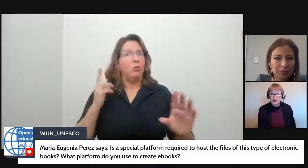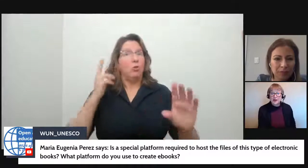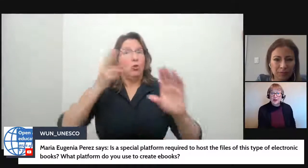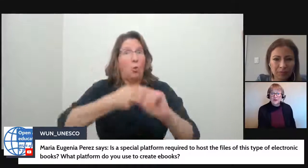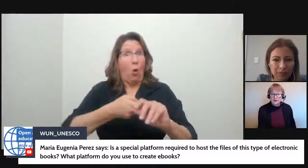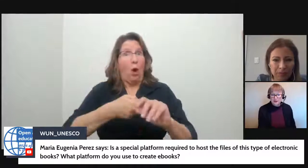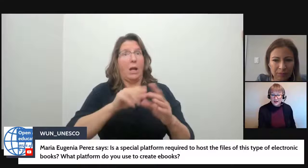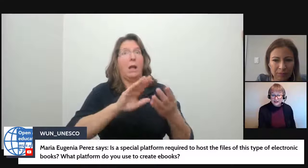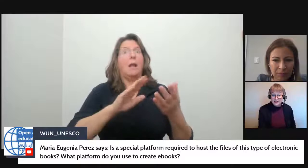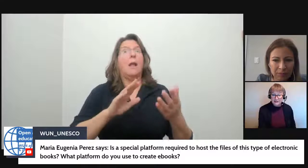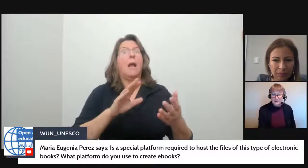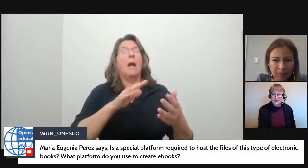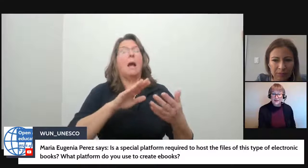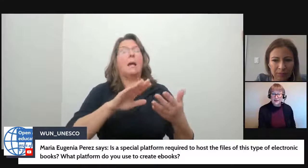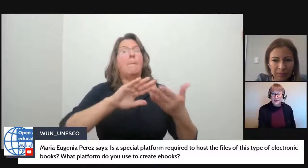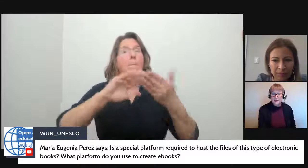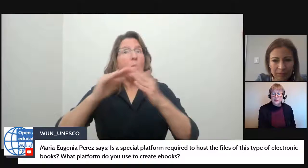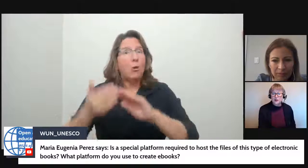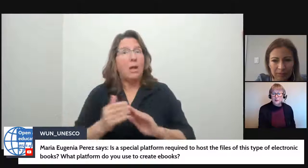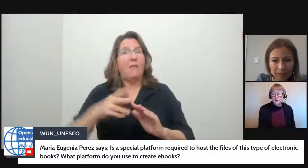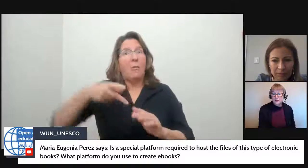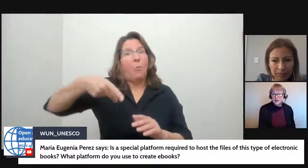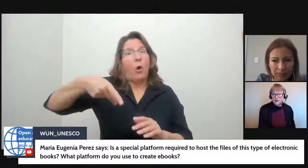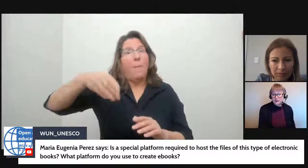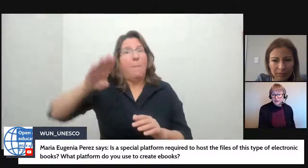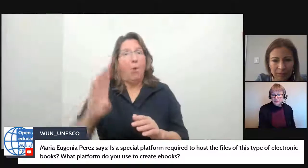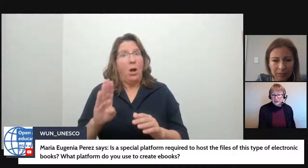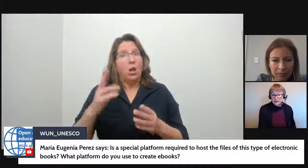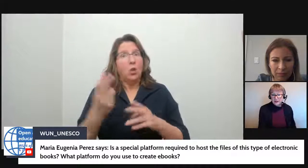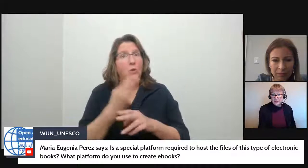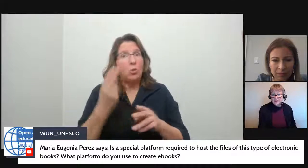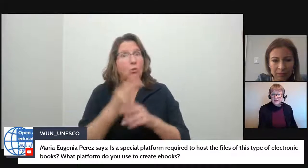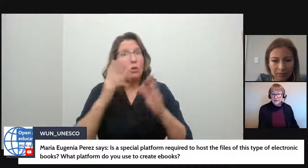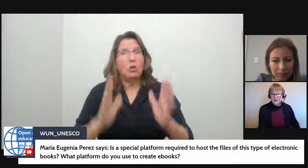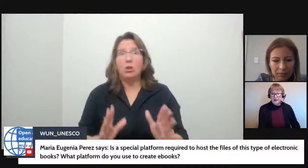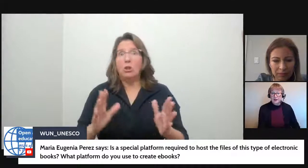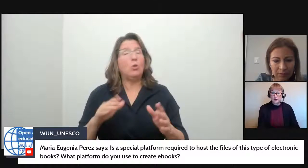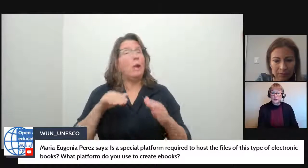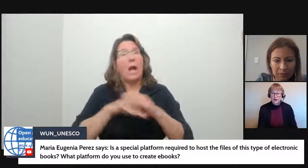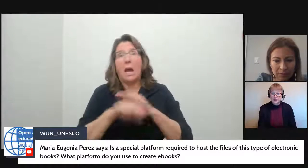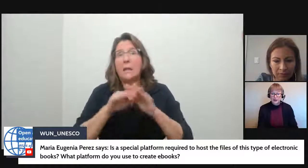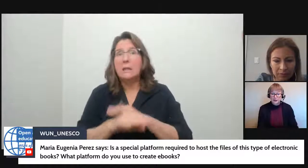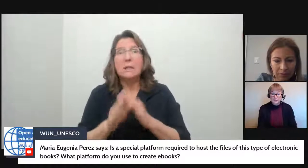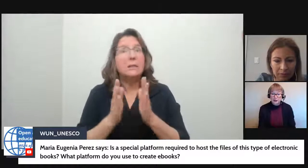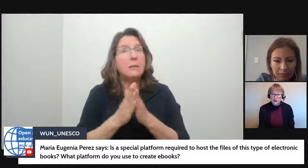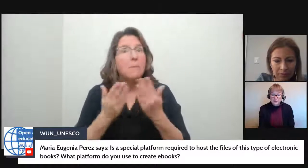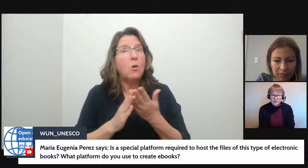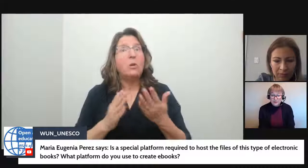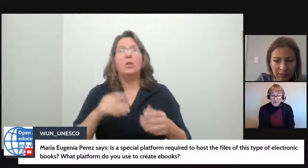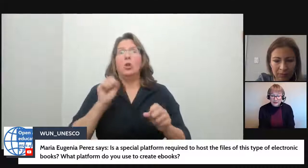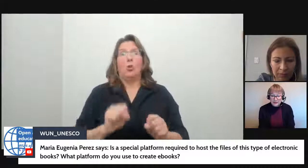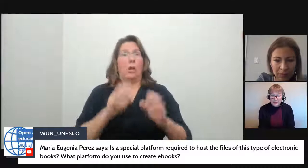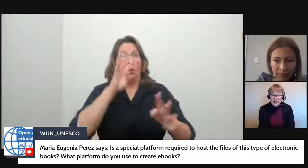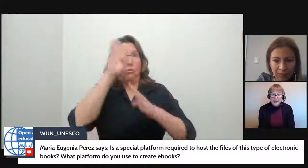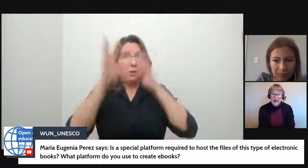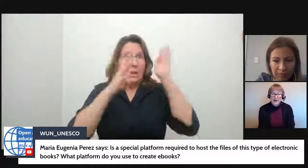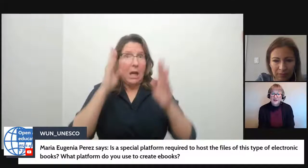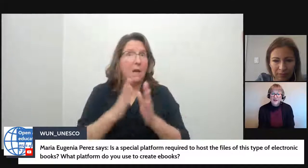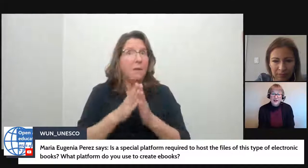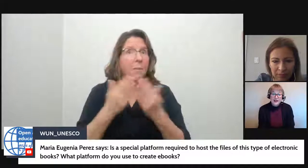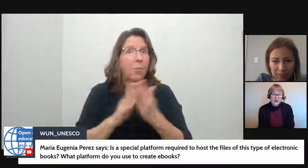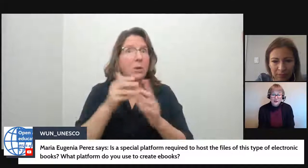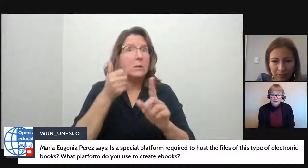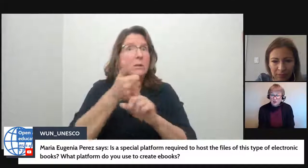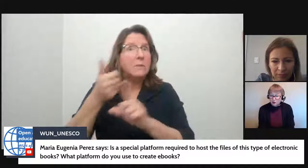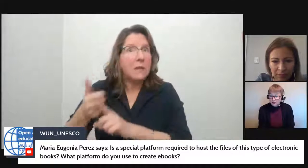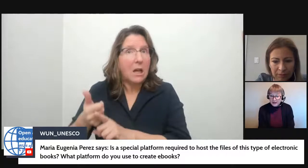worry about those kinds of expenses. What you need to usually do is join the Pressbooks community,